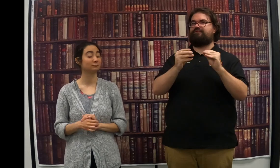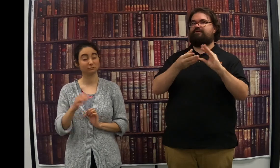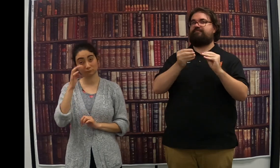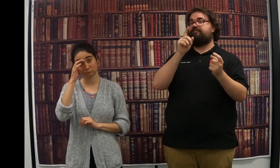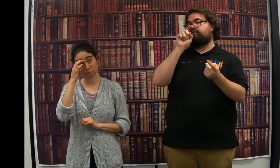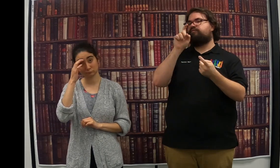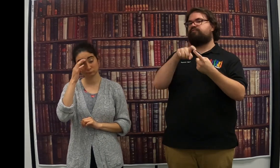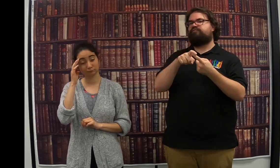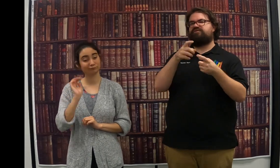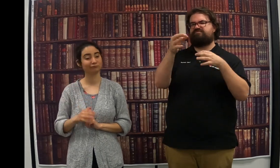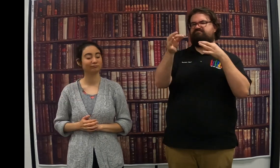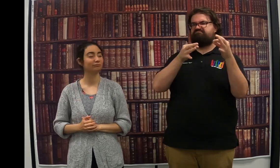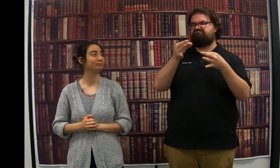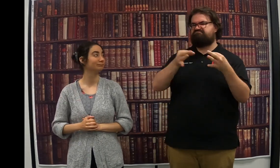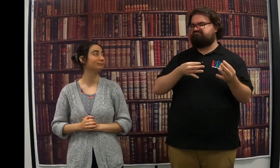story, the witch explained.